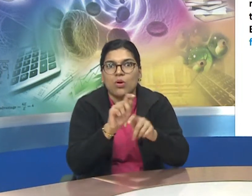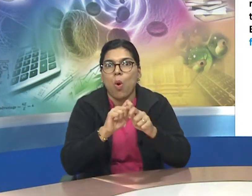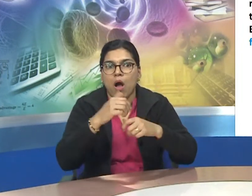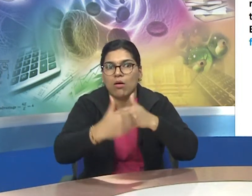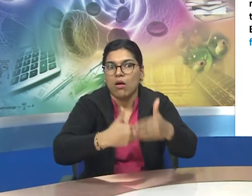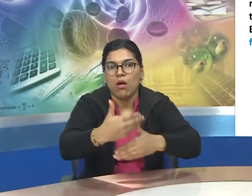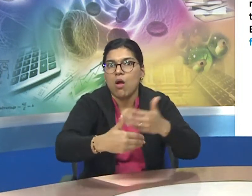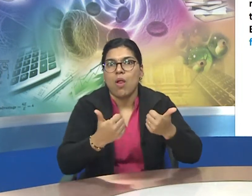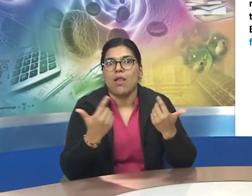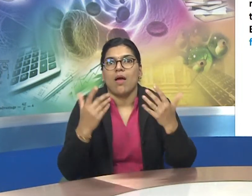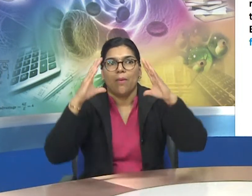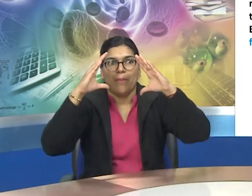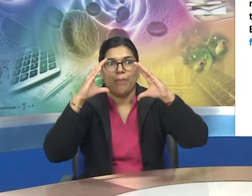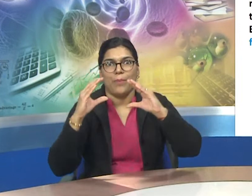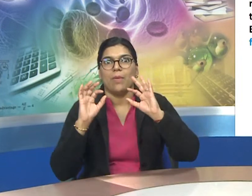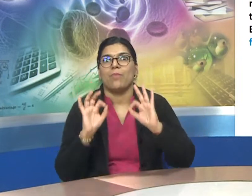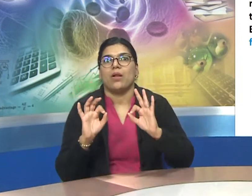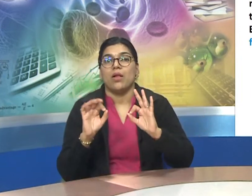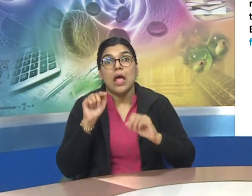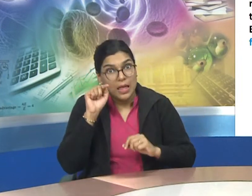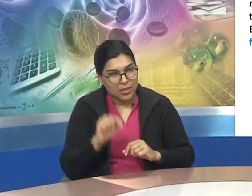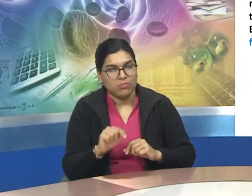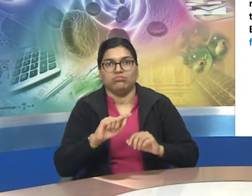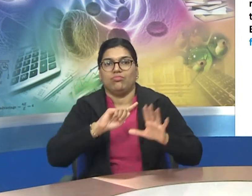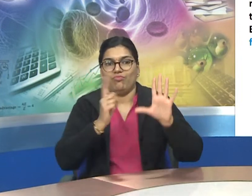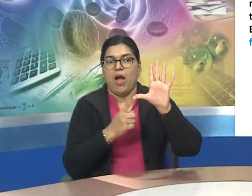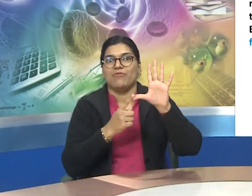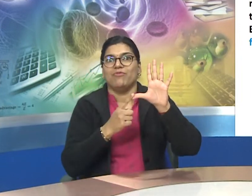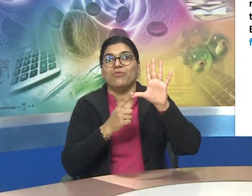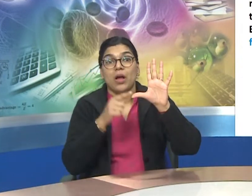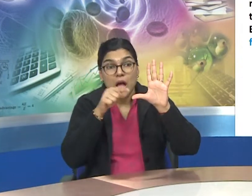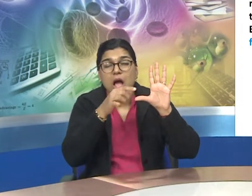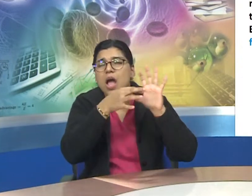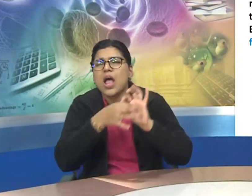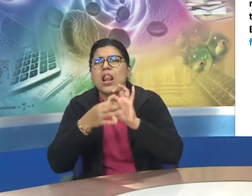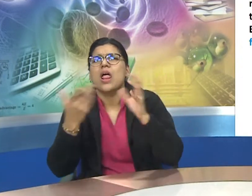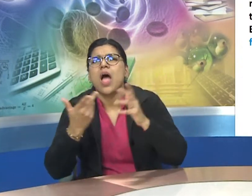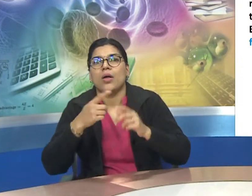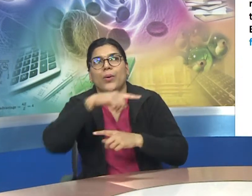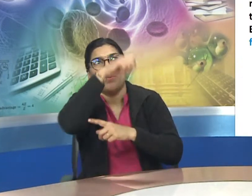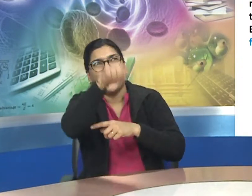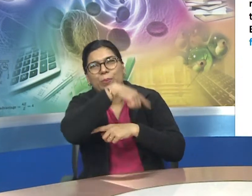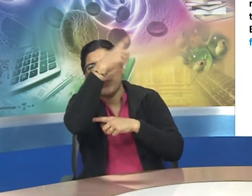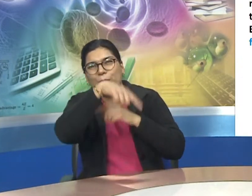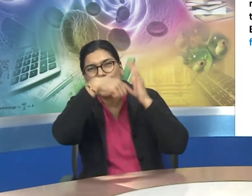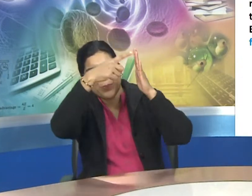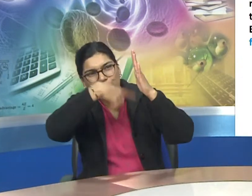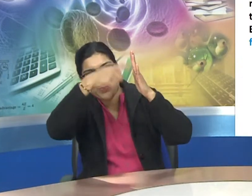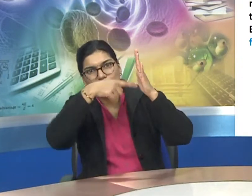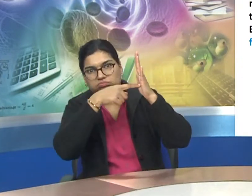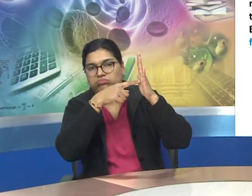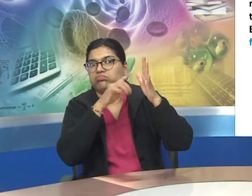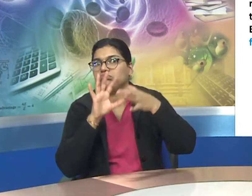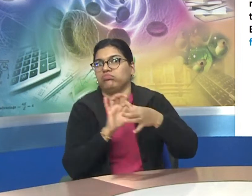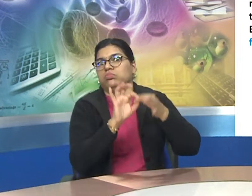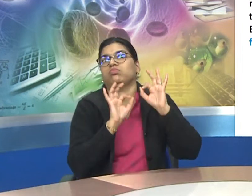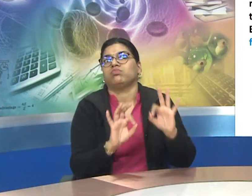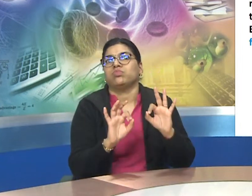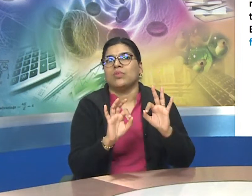We use the wind energy for running various technical items, various machines,